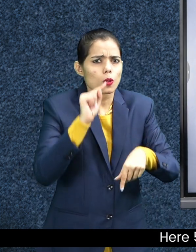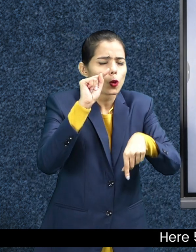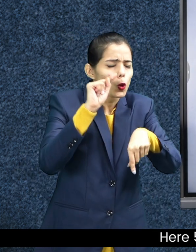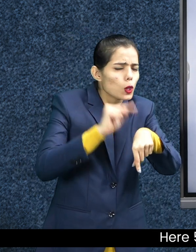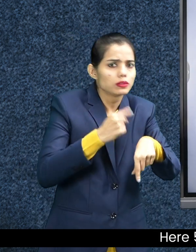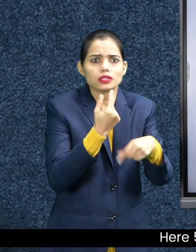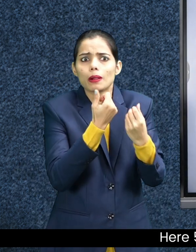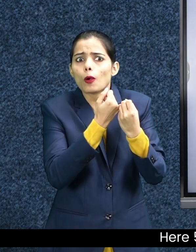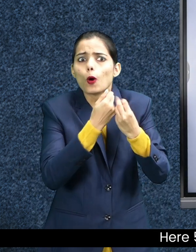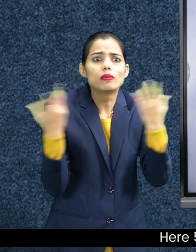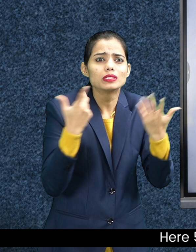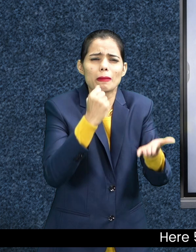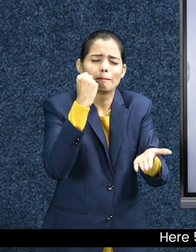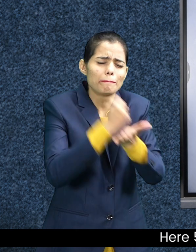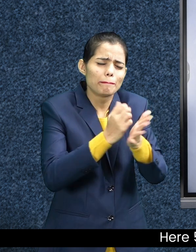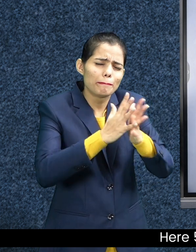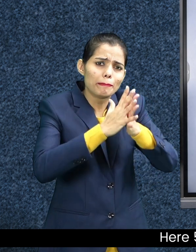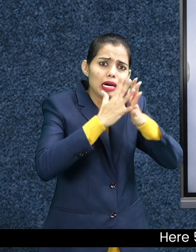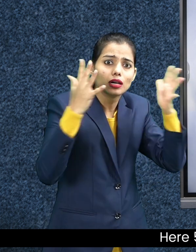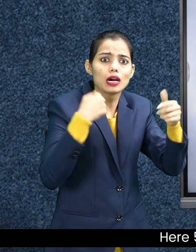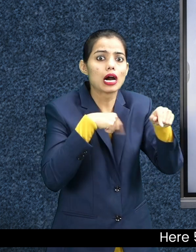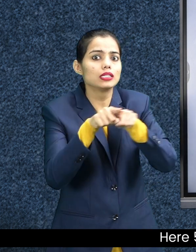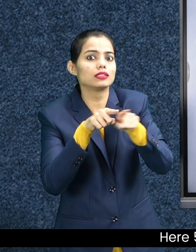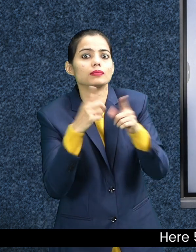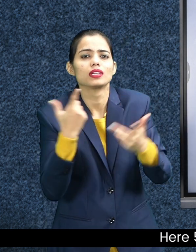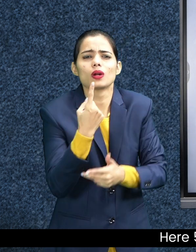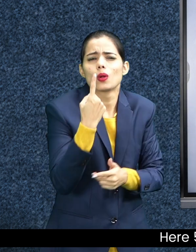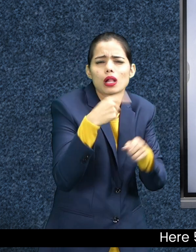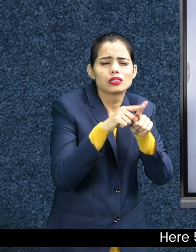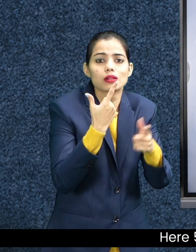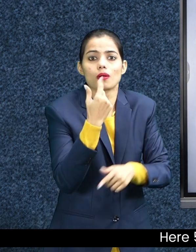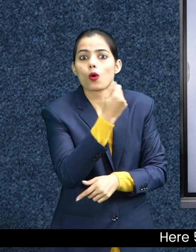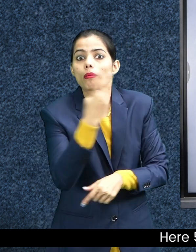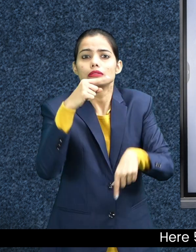Here, 52 occurs most frequently, that is 3 times.